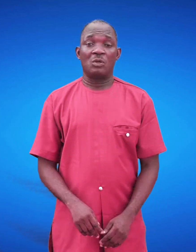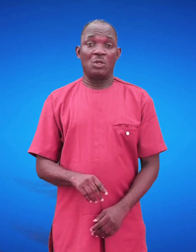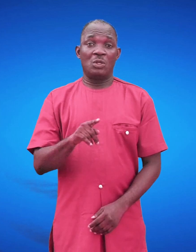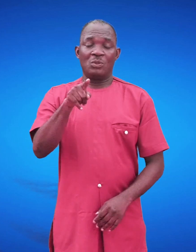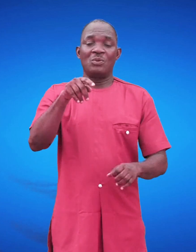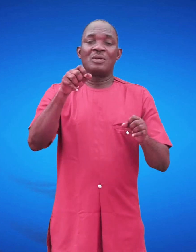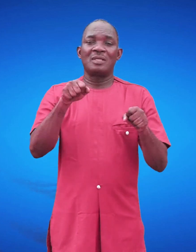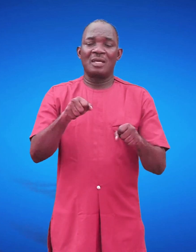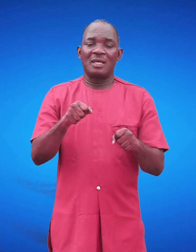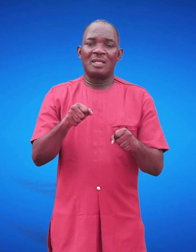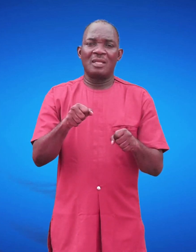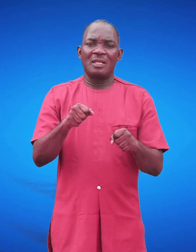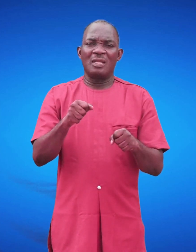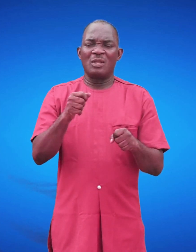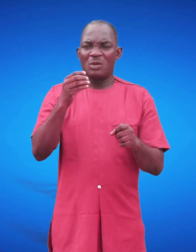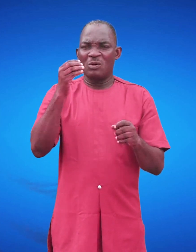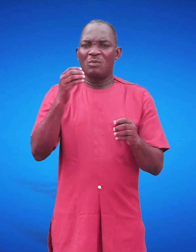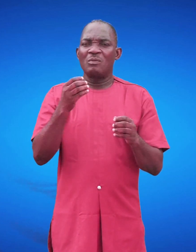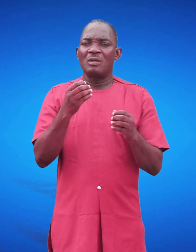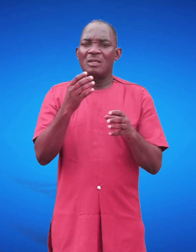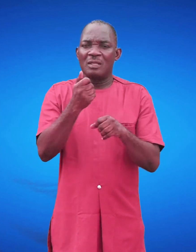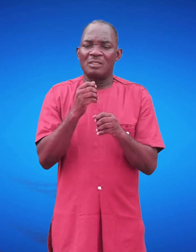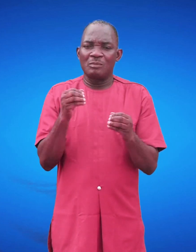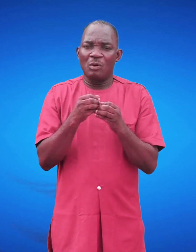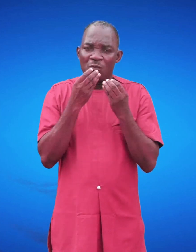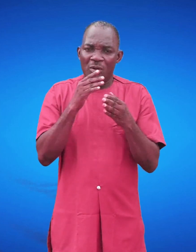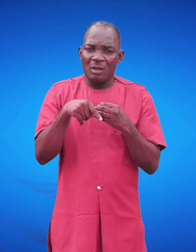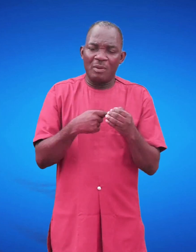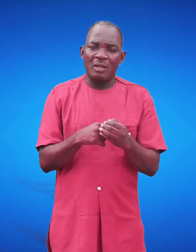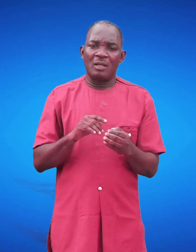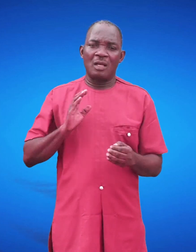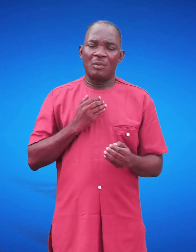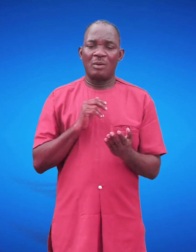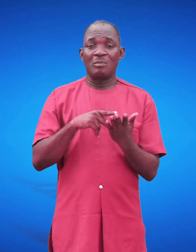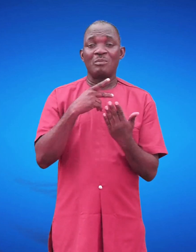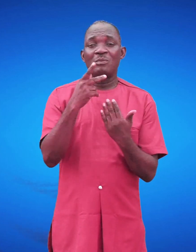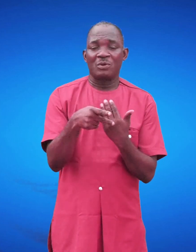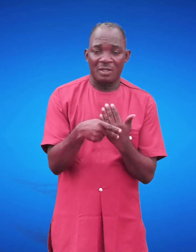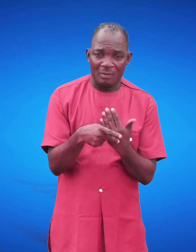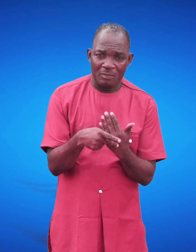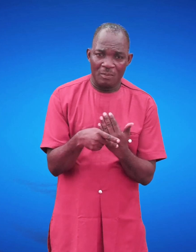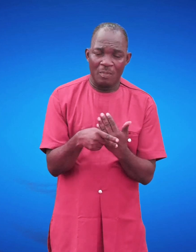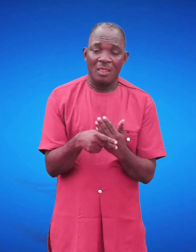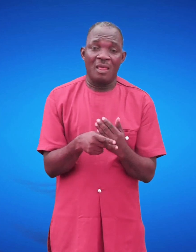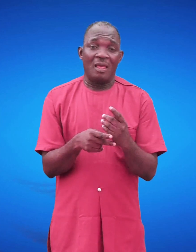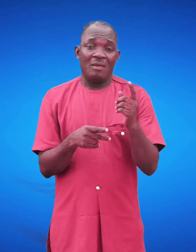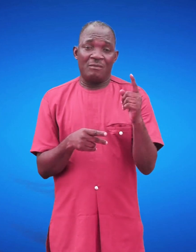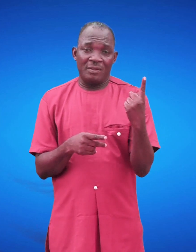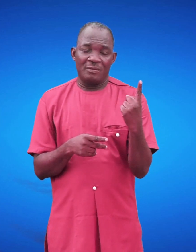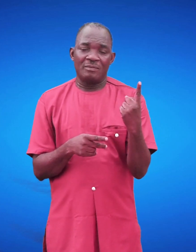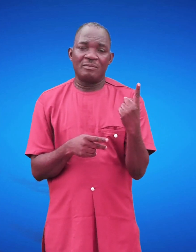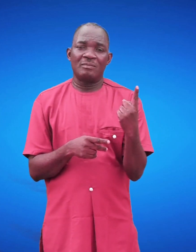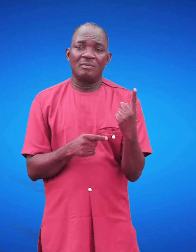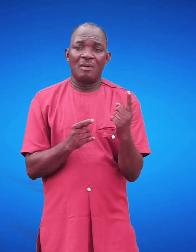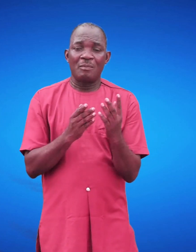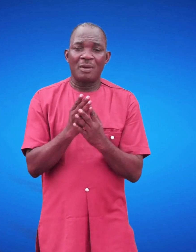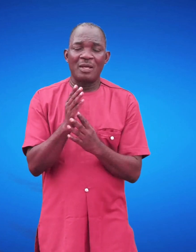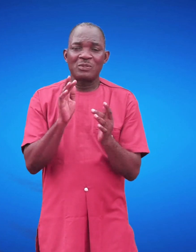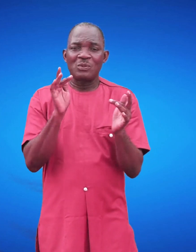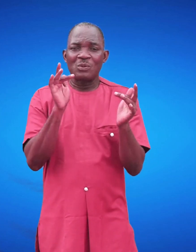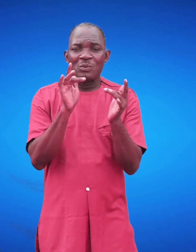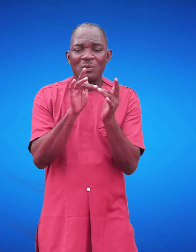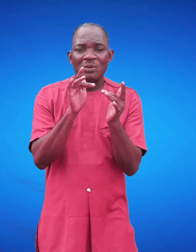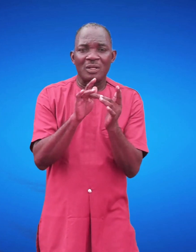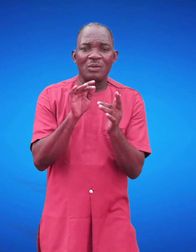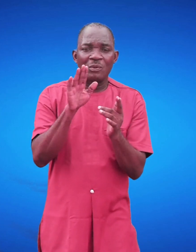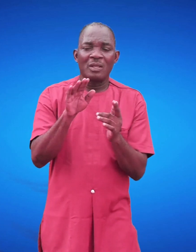You can get further information about the program. 1. By